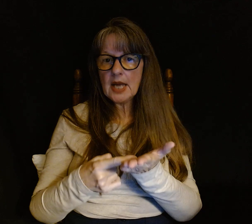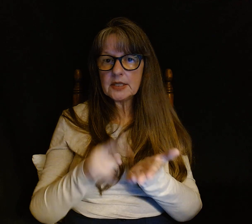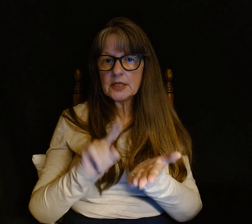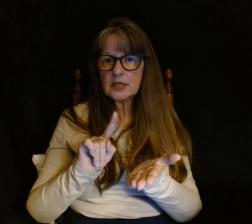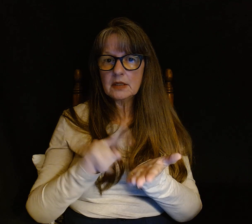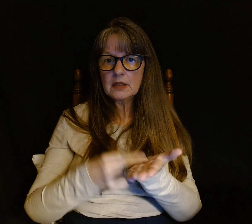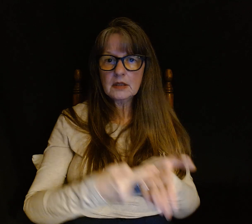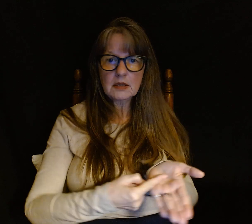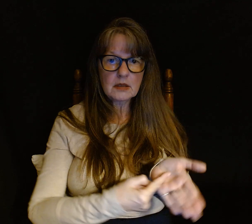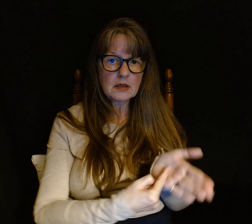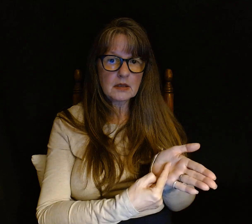discuss,